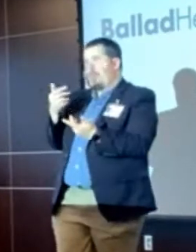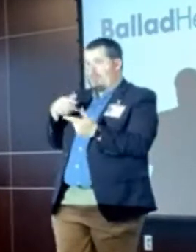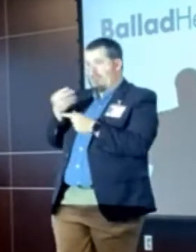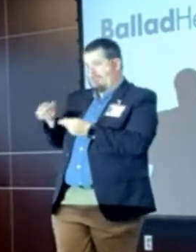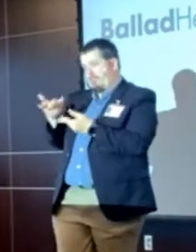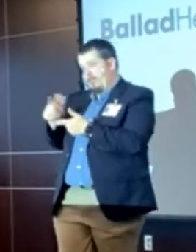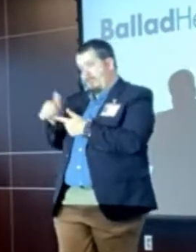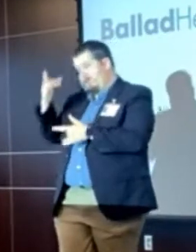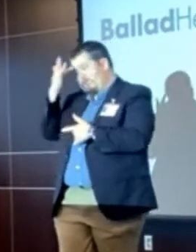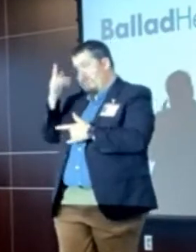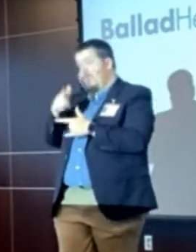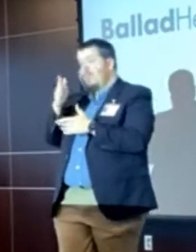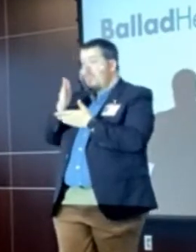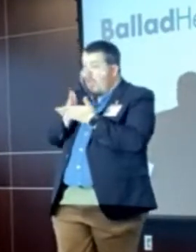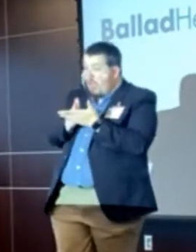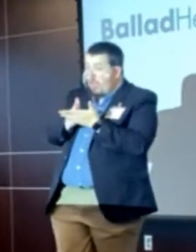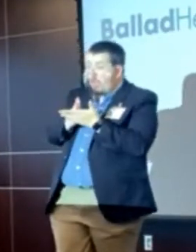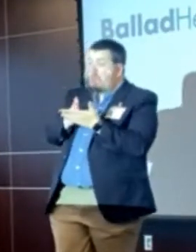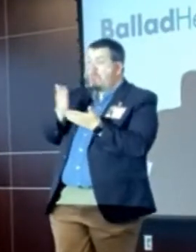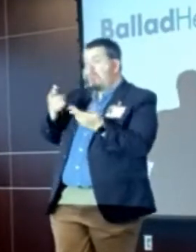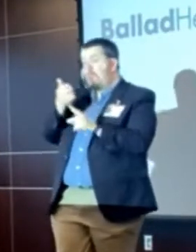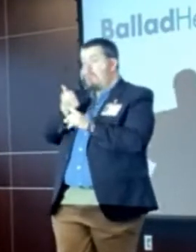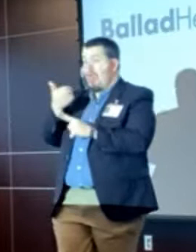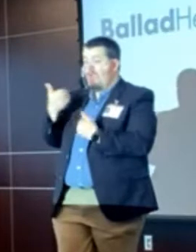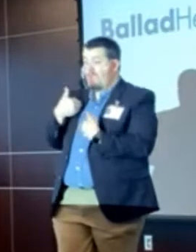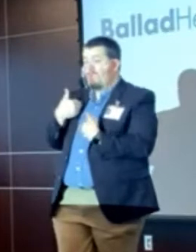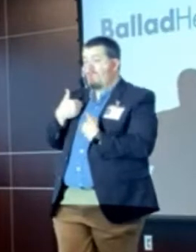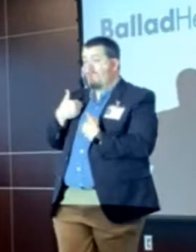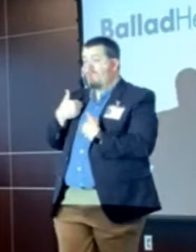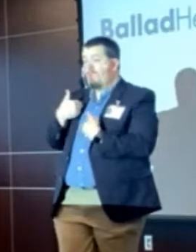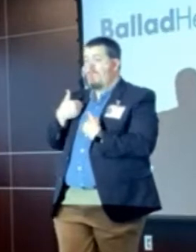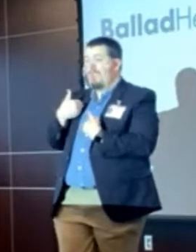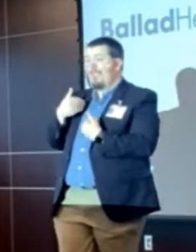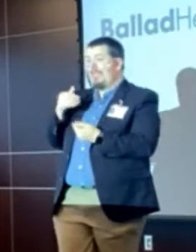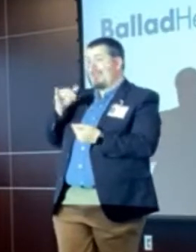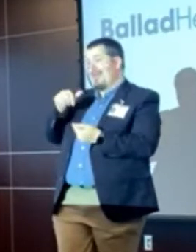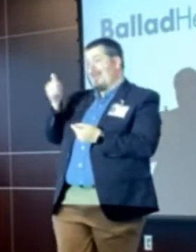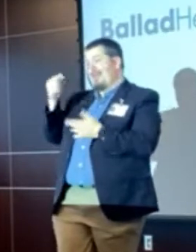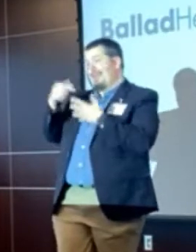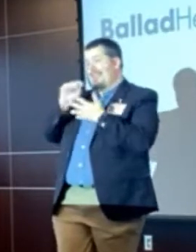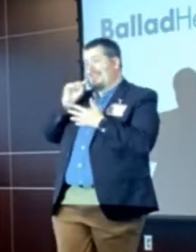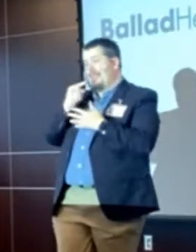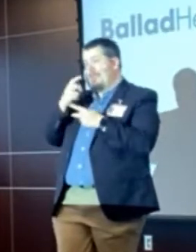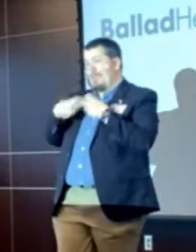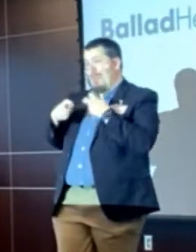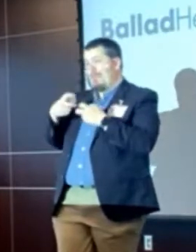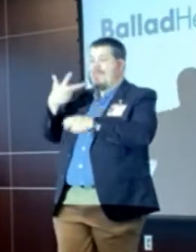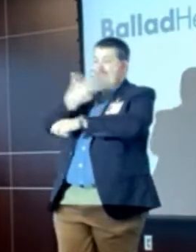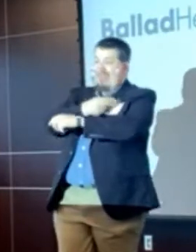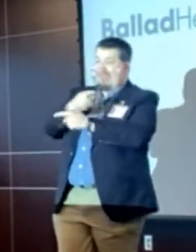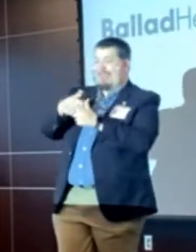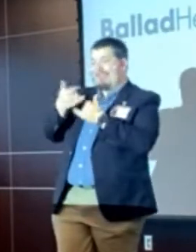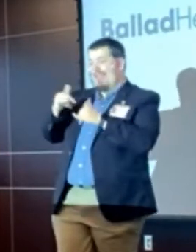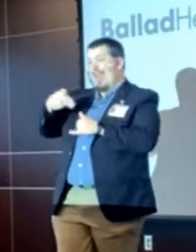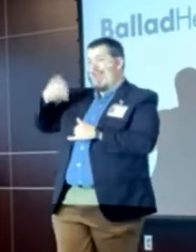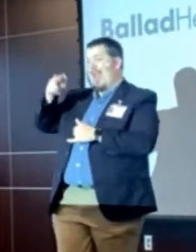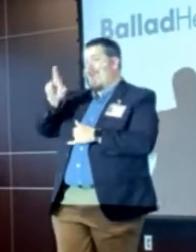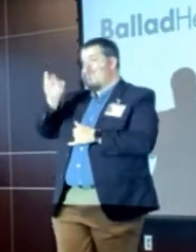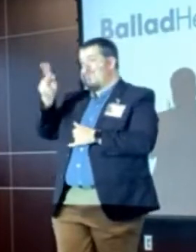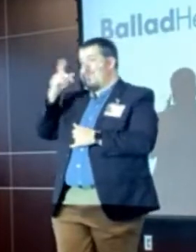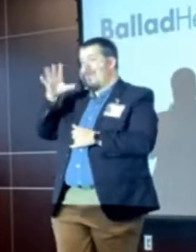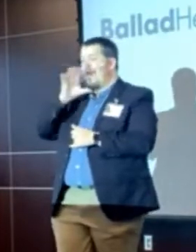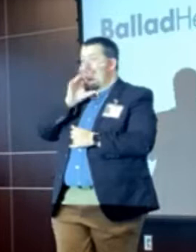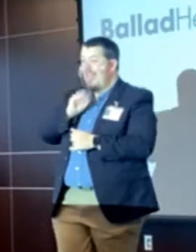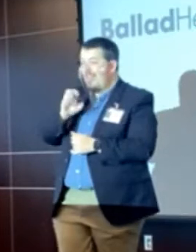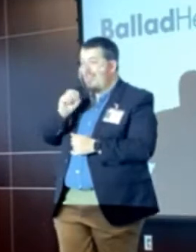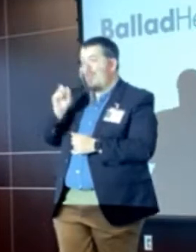where patients may have immunocompromising conditions and they've been vaccinated and they're still at high risk because of their